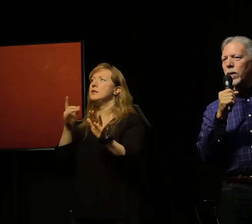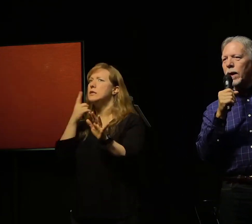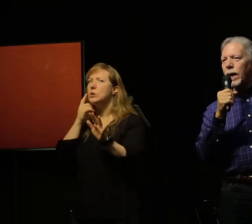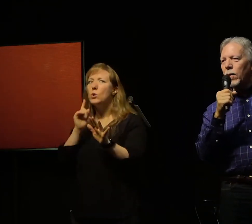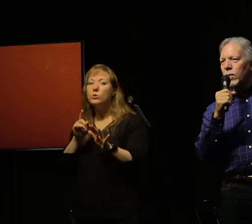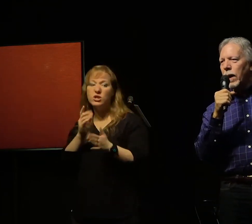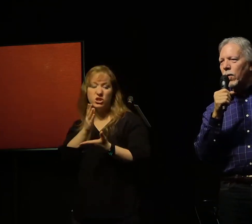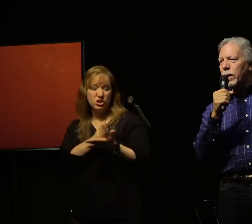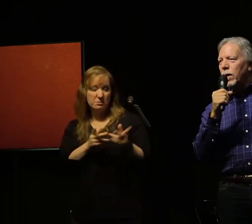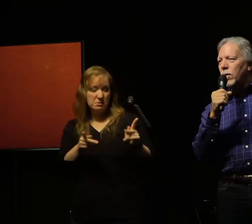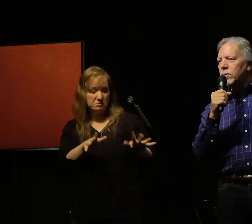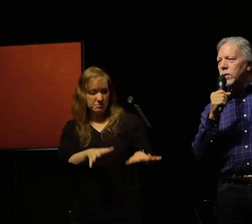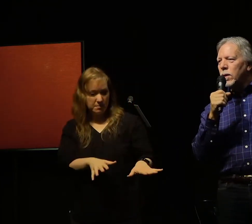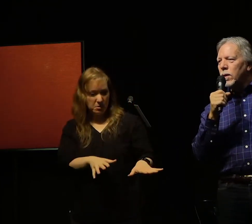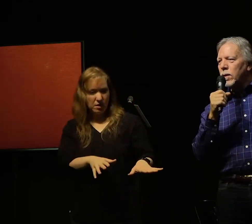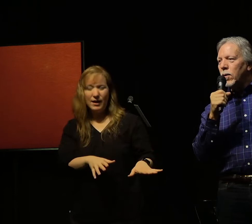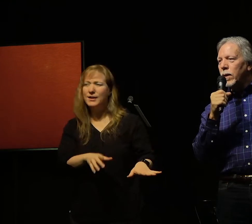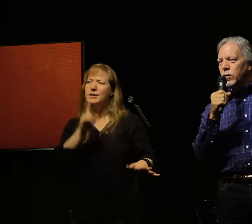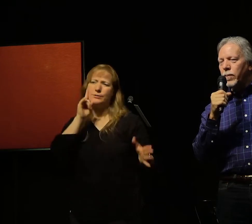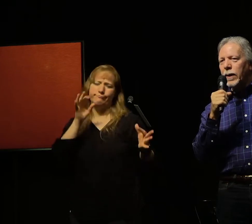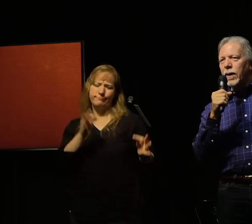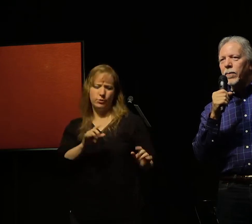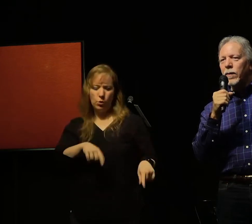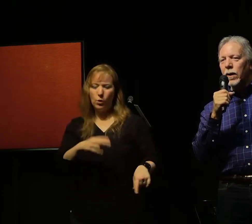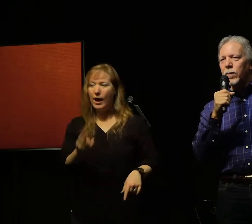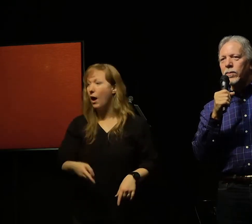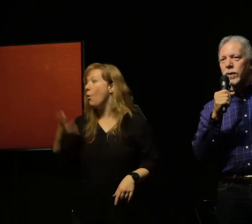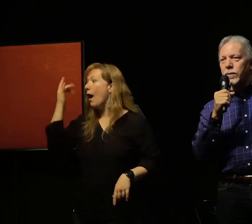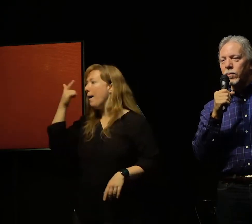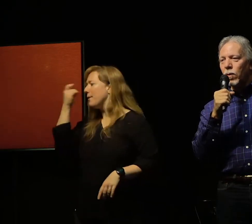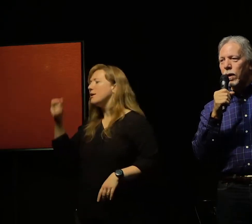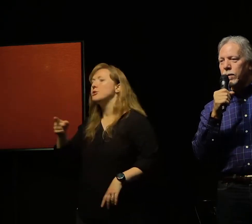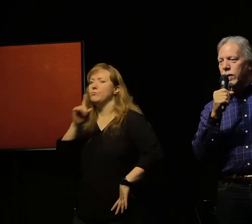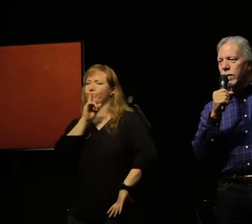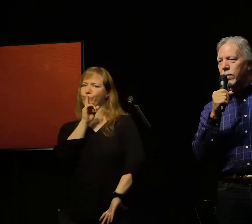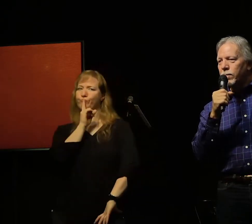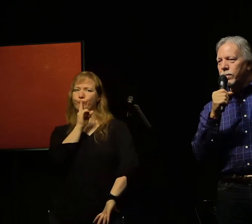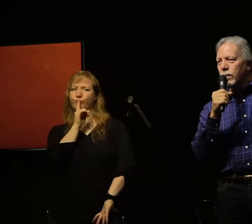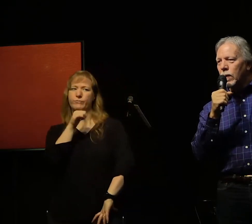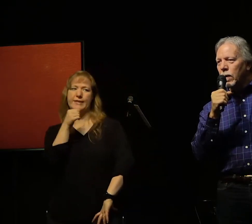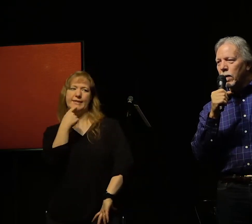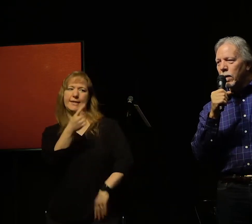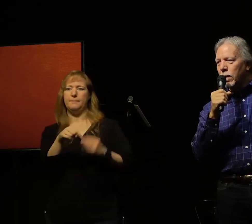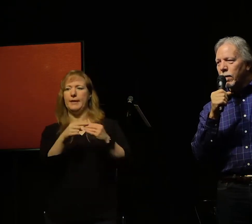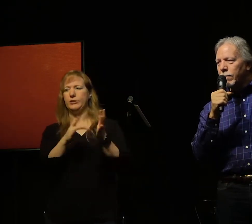people are in hell now because you didn't speak up and tell them who Jesus was.